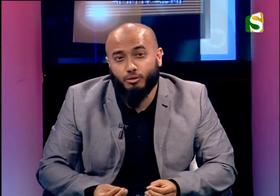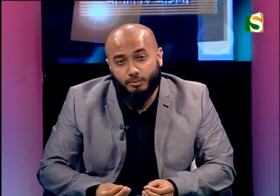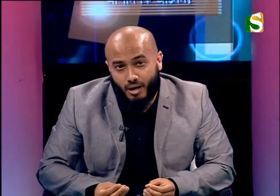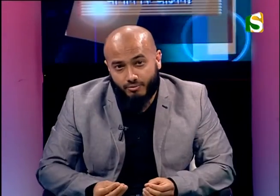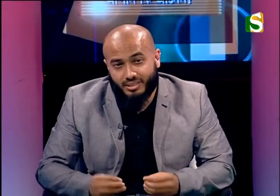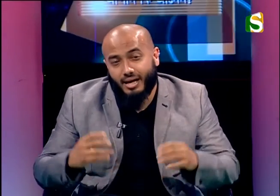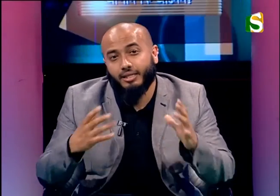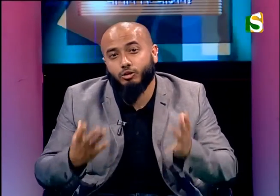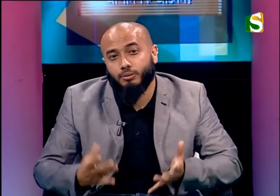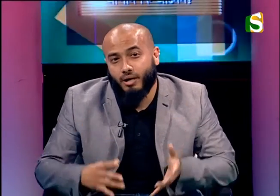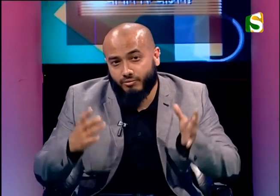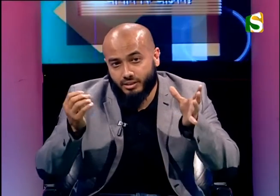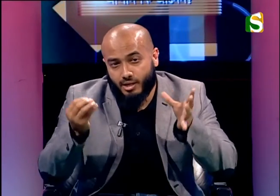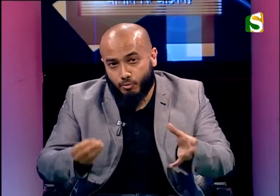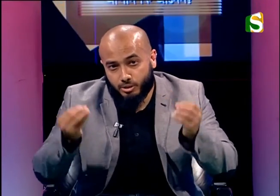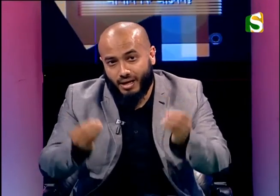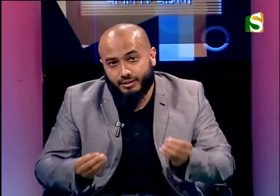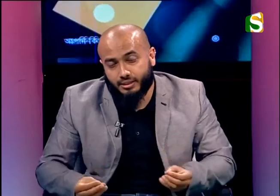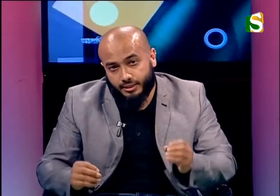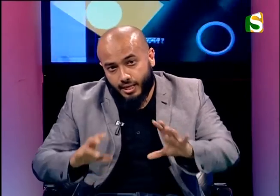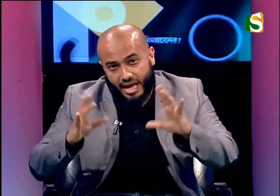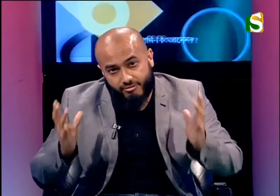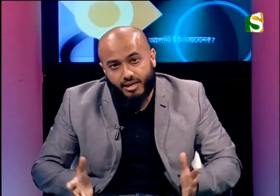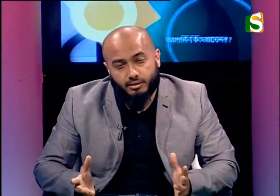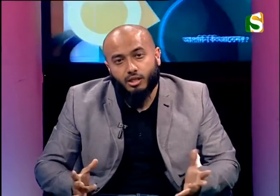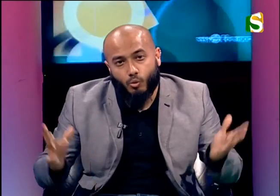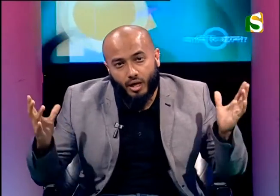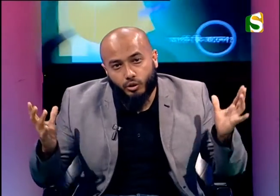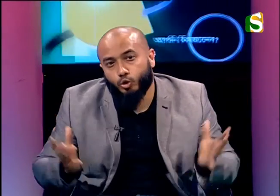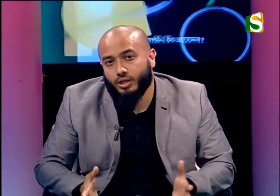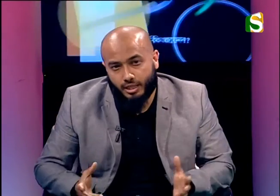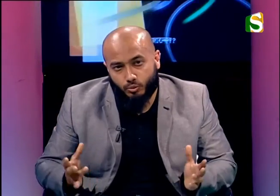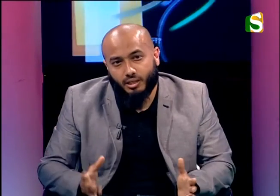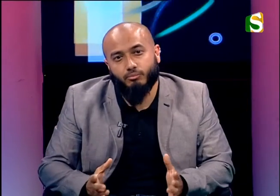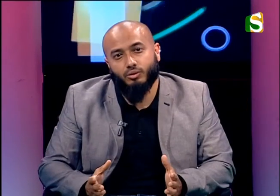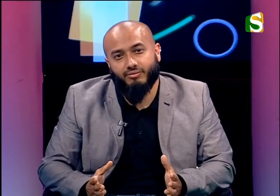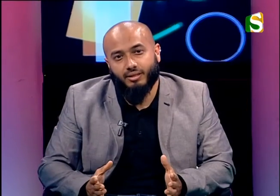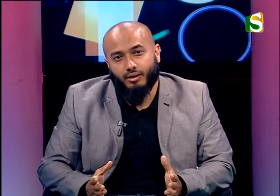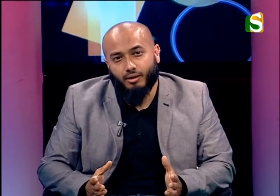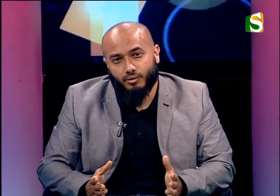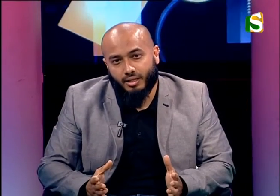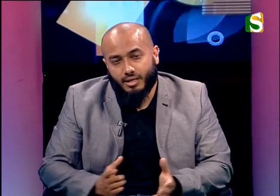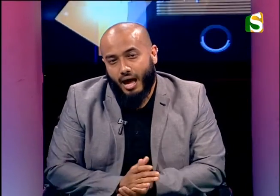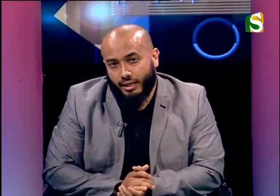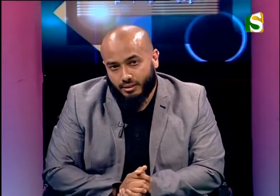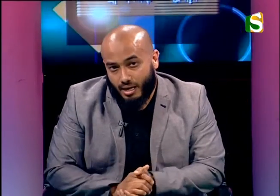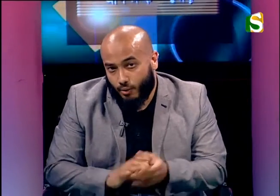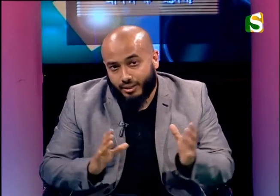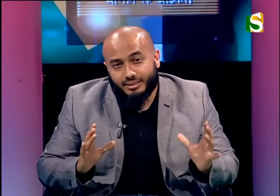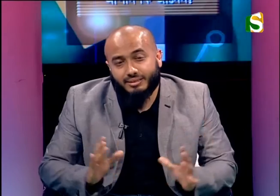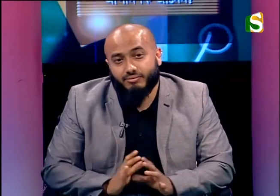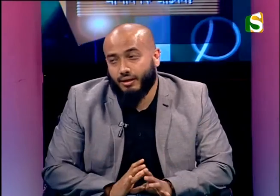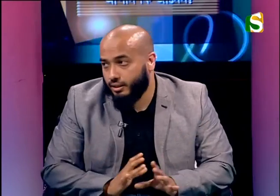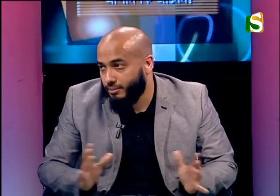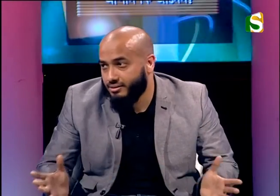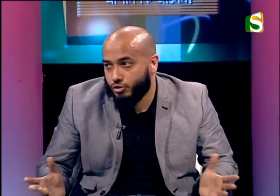I need to be part of this. I need to be part of this British Bangladeshi event where we unite, we come together. Okay, and our